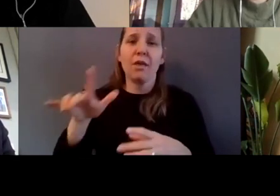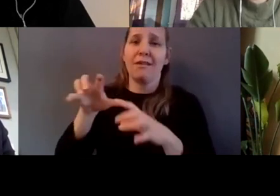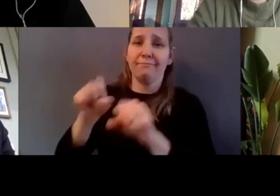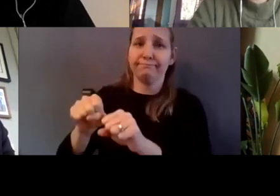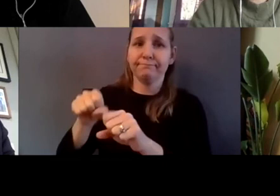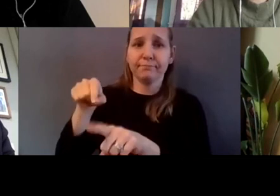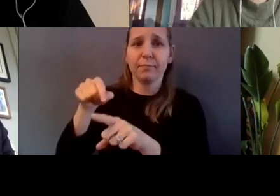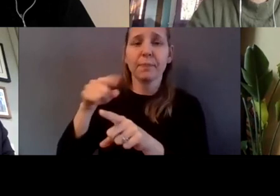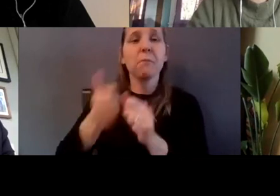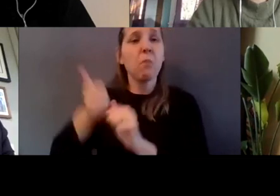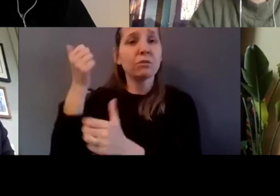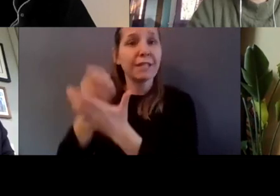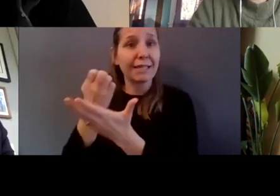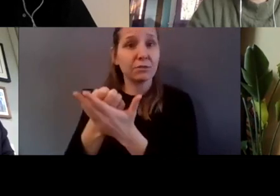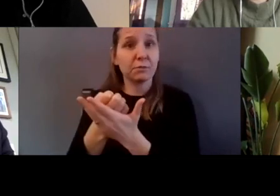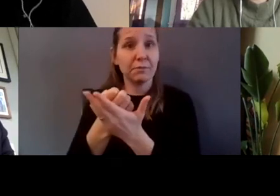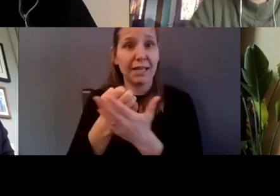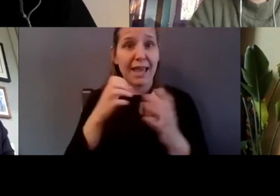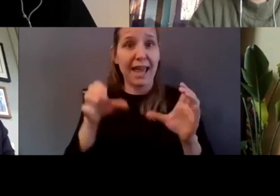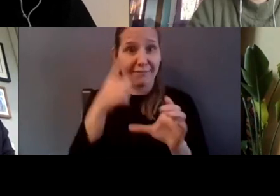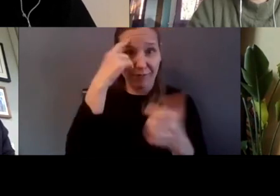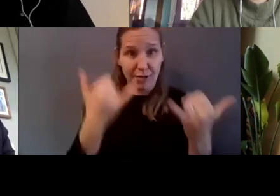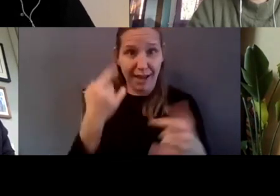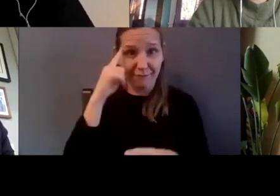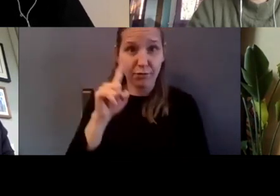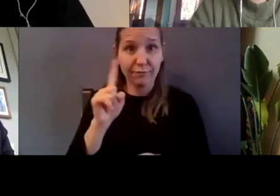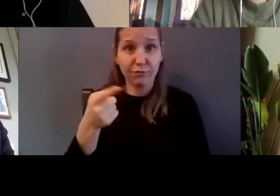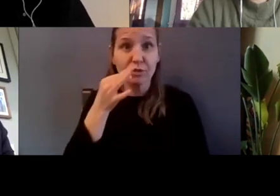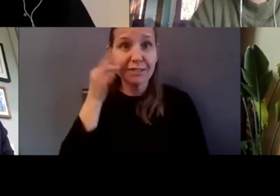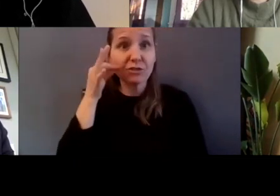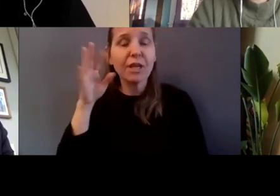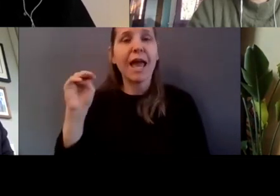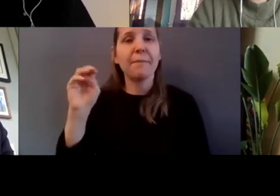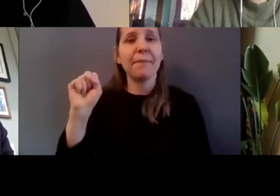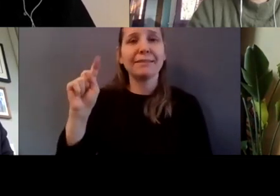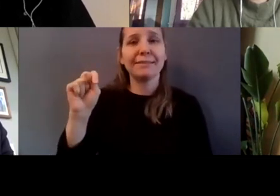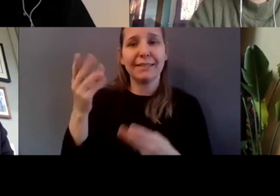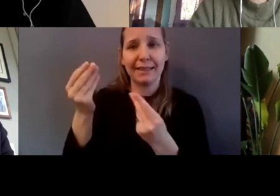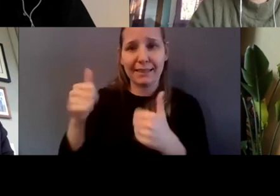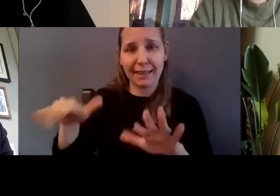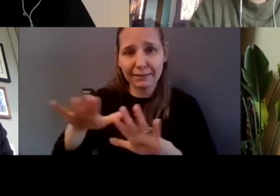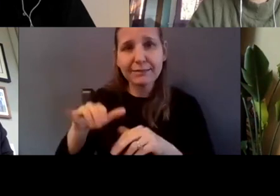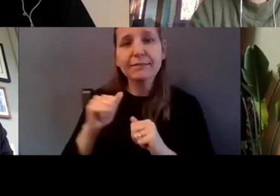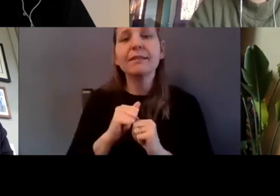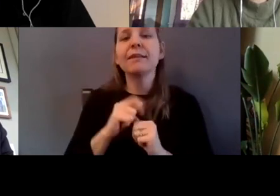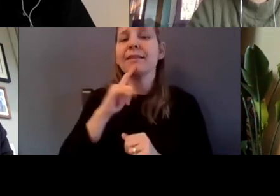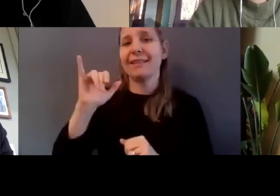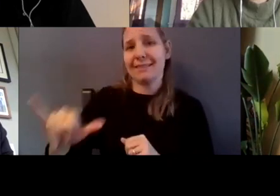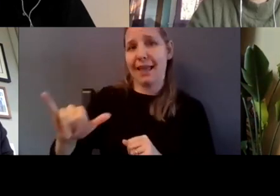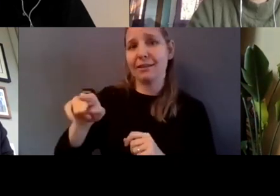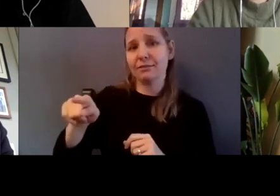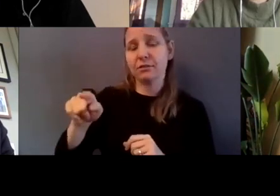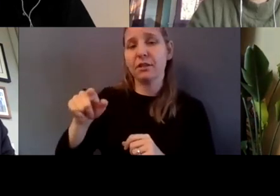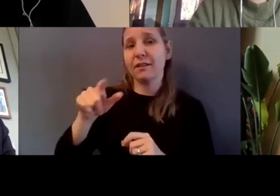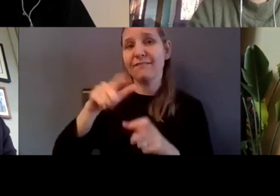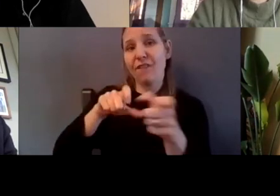immediate economic activity for host nations is on MST lands, which have been turned over from the federal